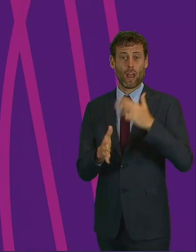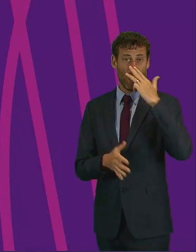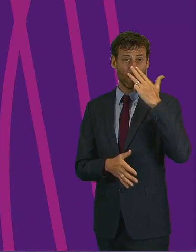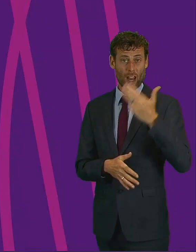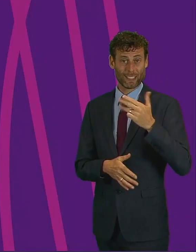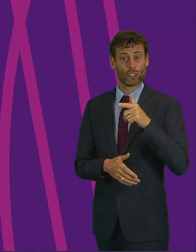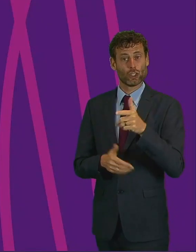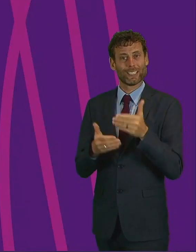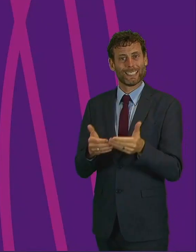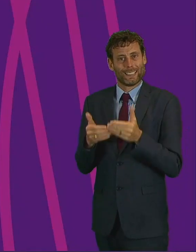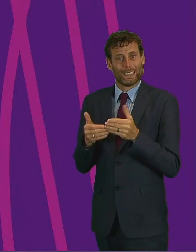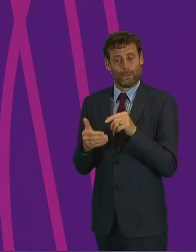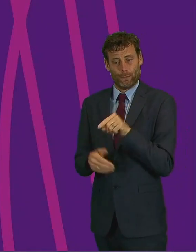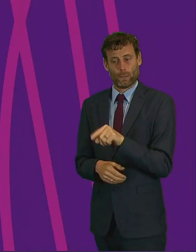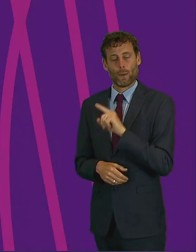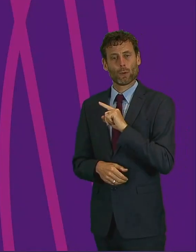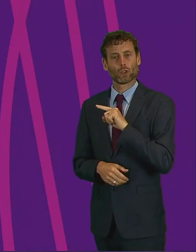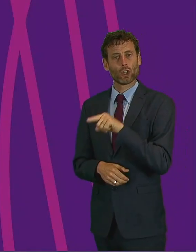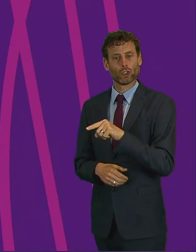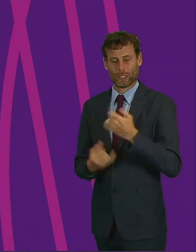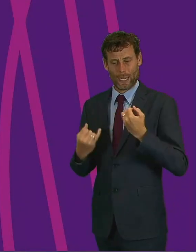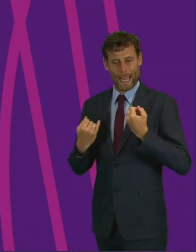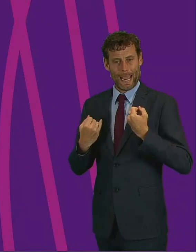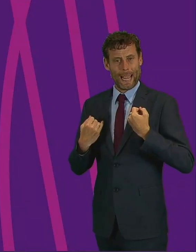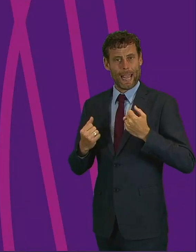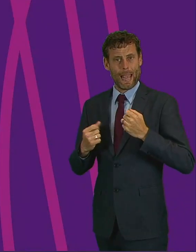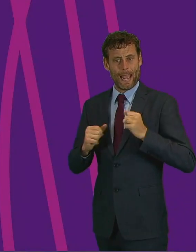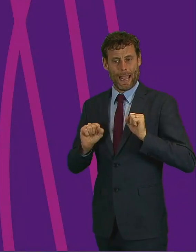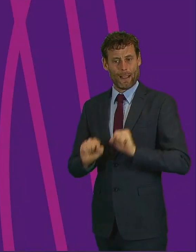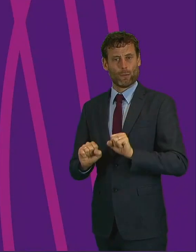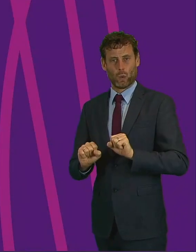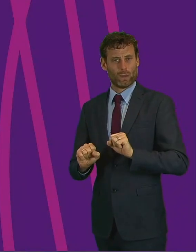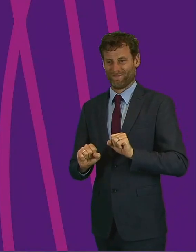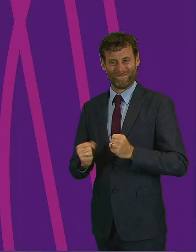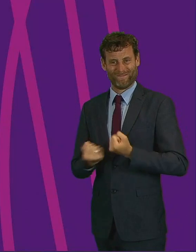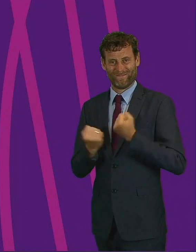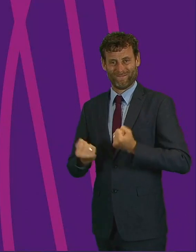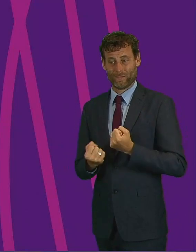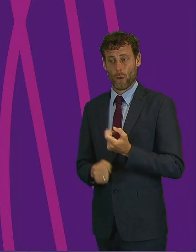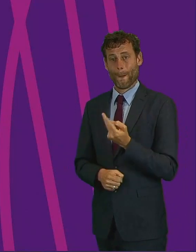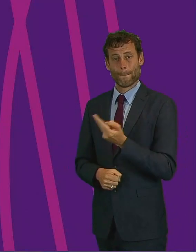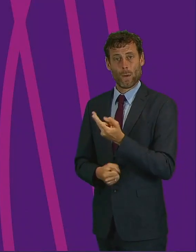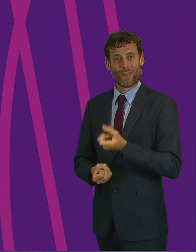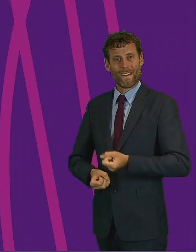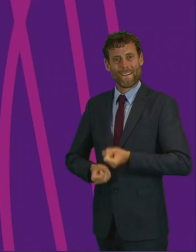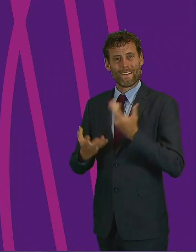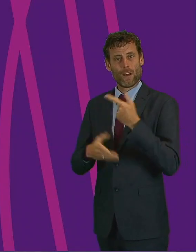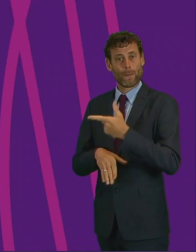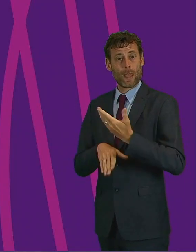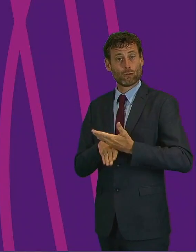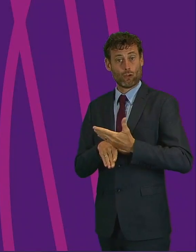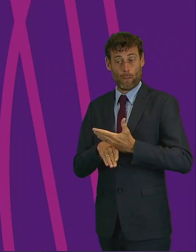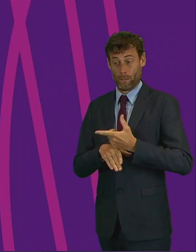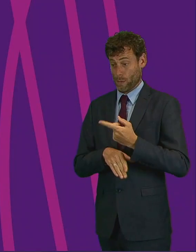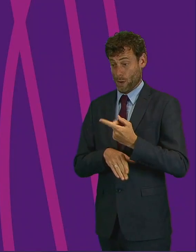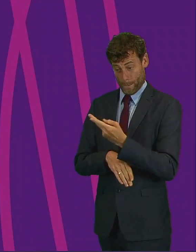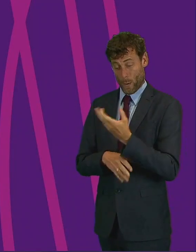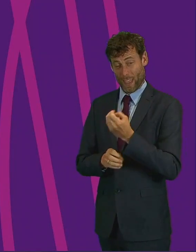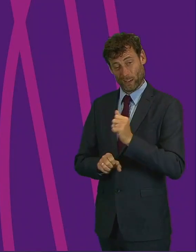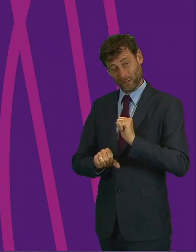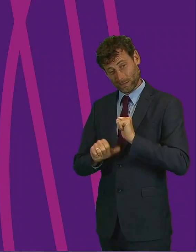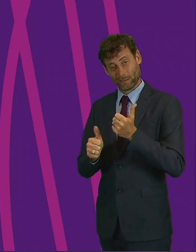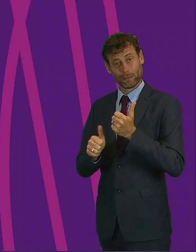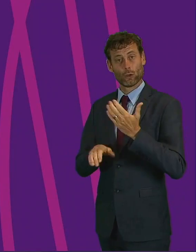an immunosuppressant condition. But both these young girls gave up employment of actually very good quality jobs because they